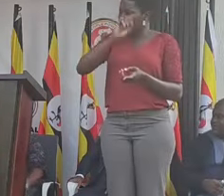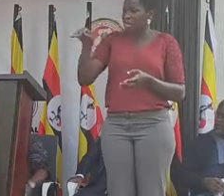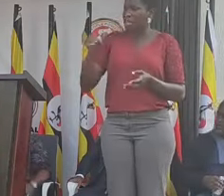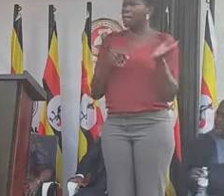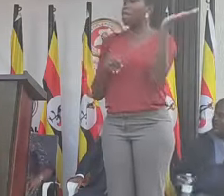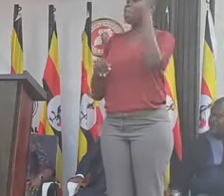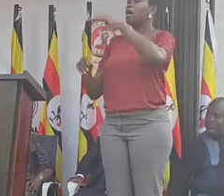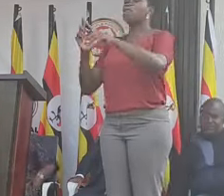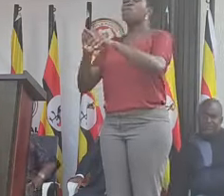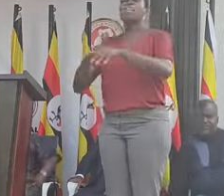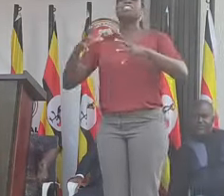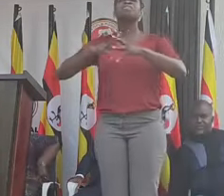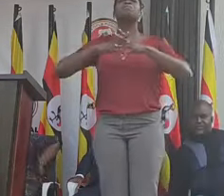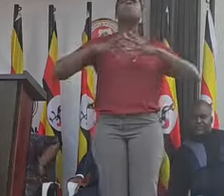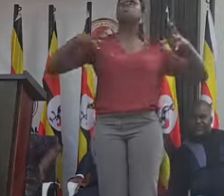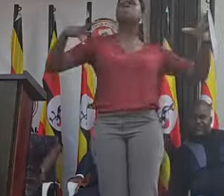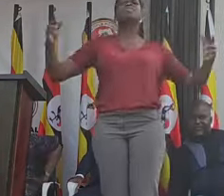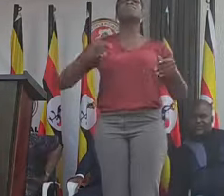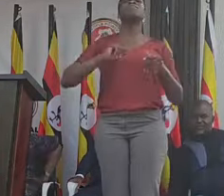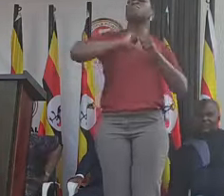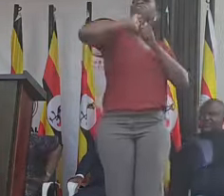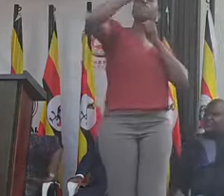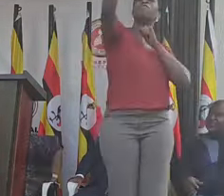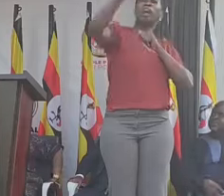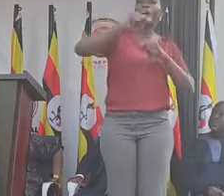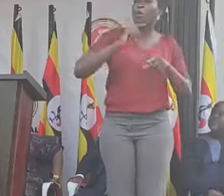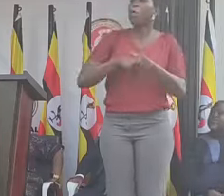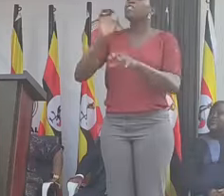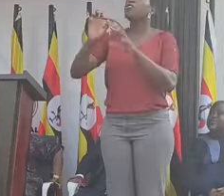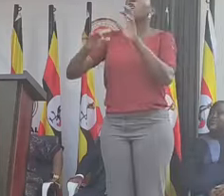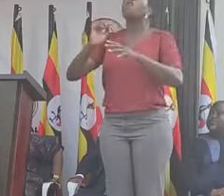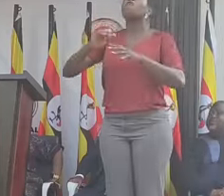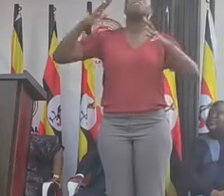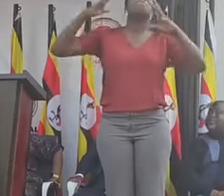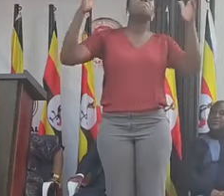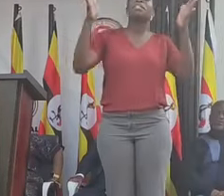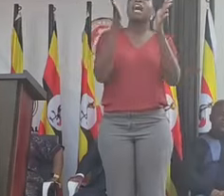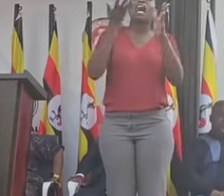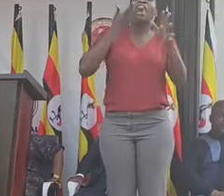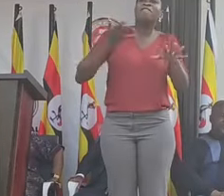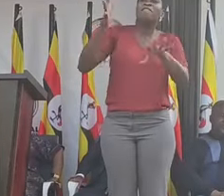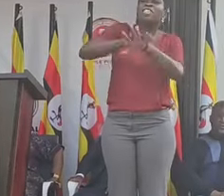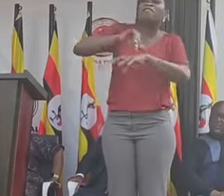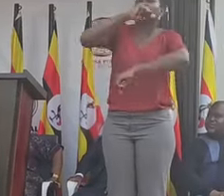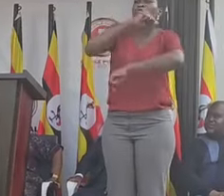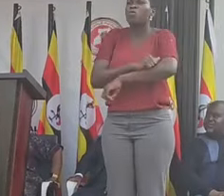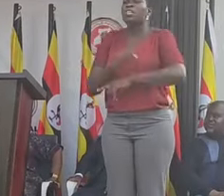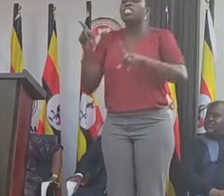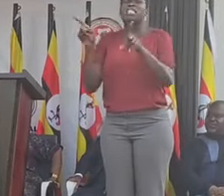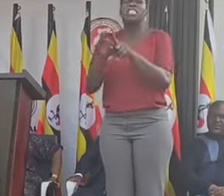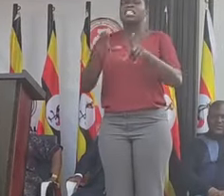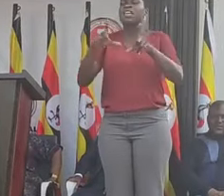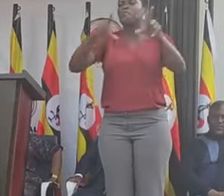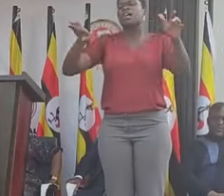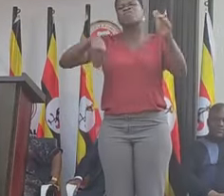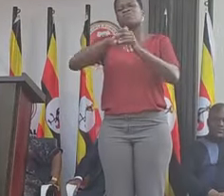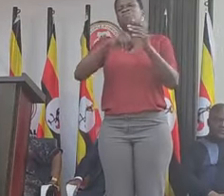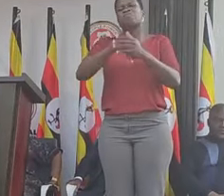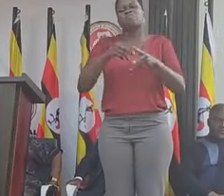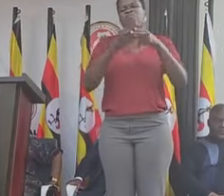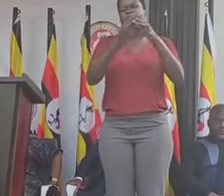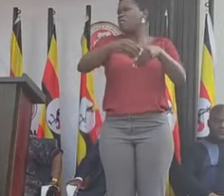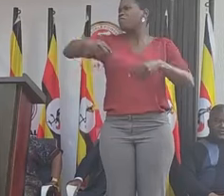wano waagaziwa nga mukomeeri ng'ekitebe kikomeeri nga kuliko n'essomero nga kuliko n'ebisaawe mwazikako n'ekyalo ne basambirawo